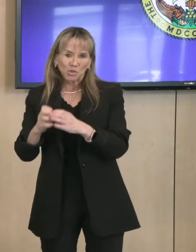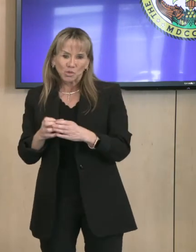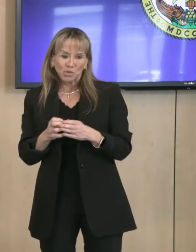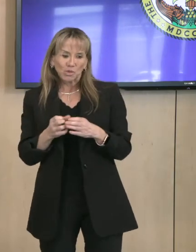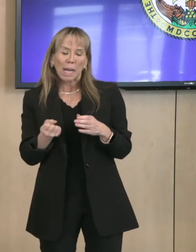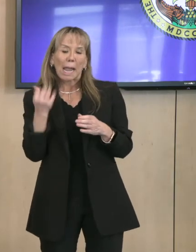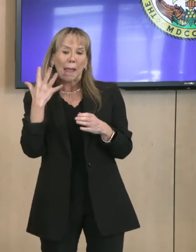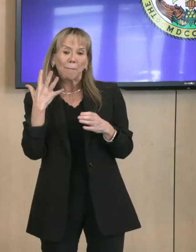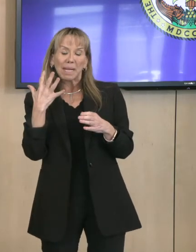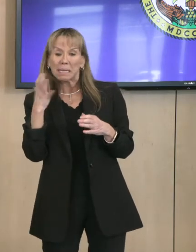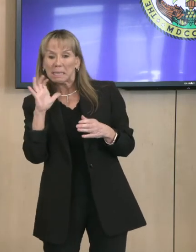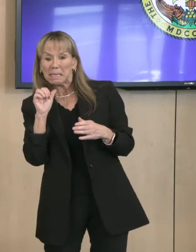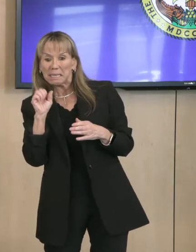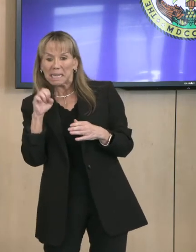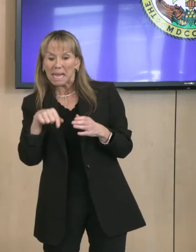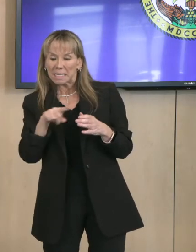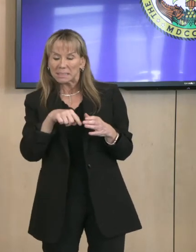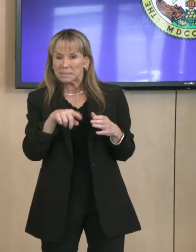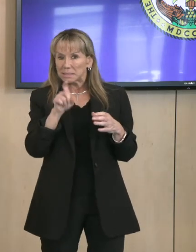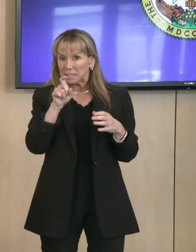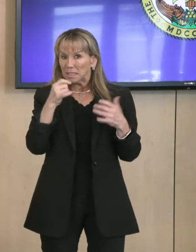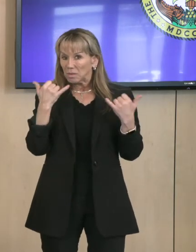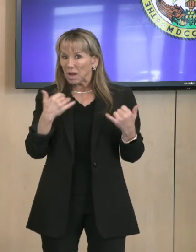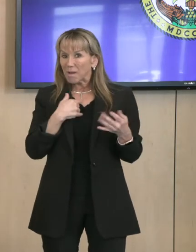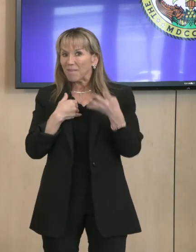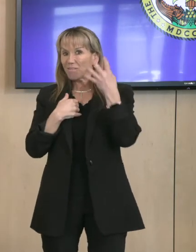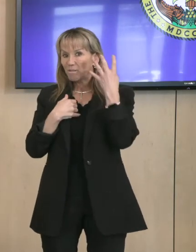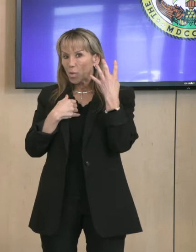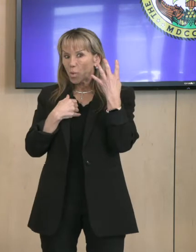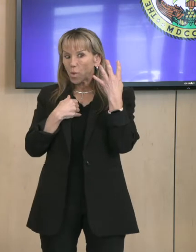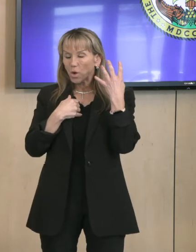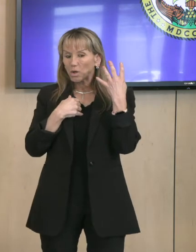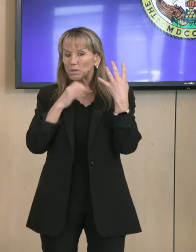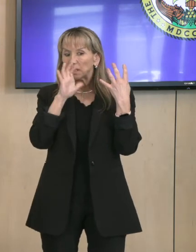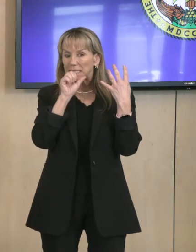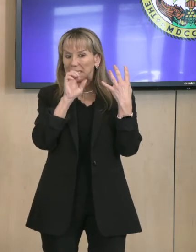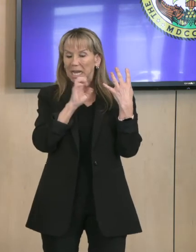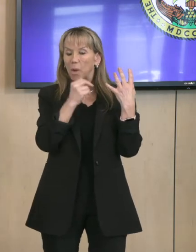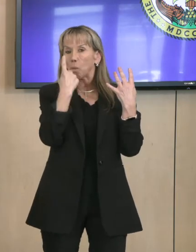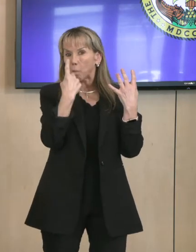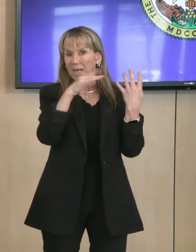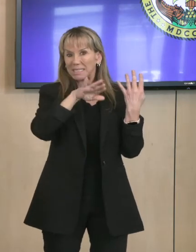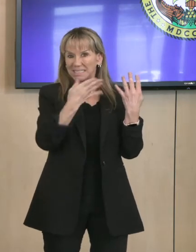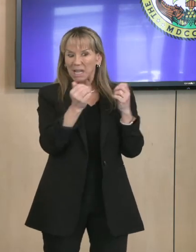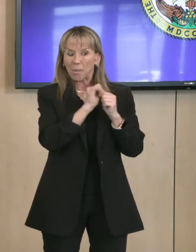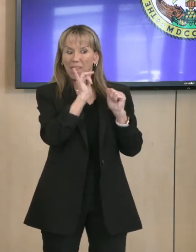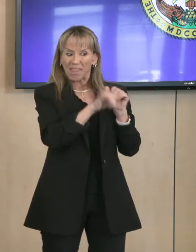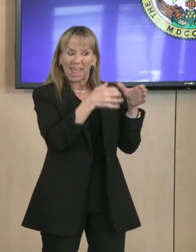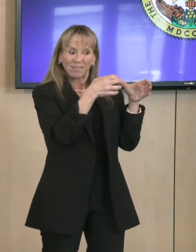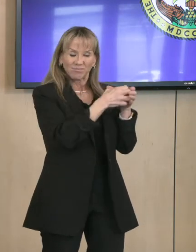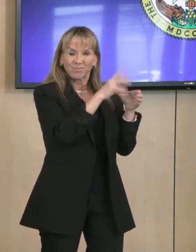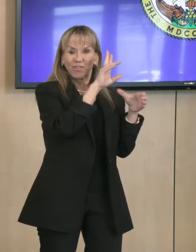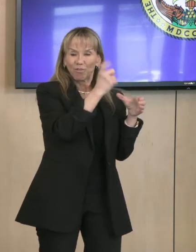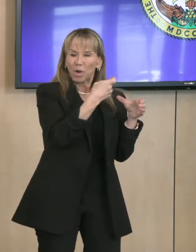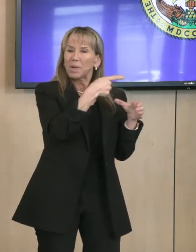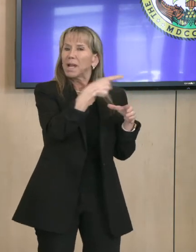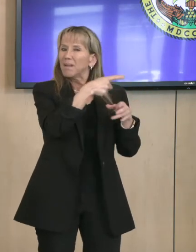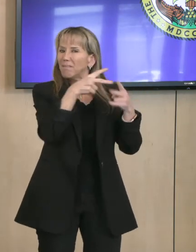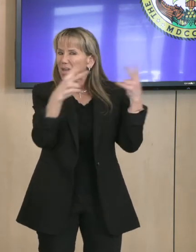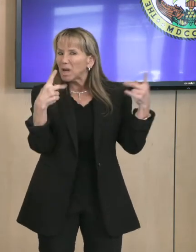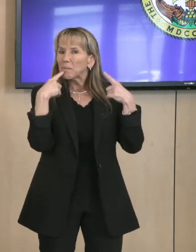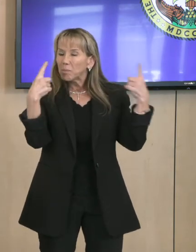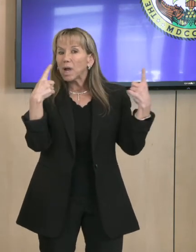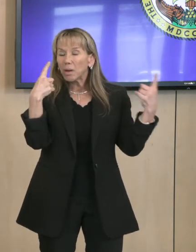or not there are 4 cases and 1 death connected to this cluster? And also, this is a very popular pharmacy in El